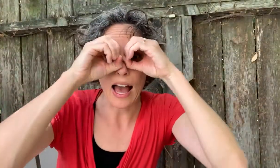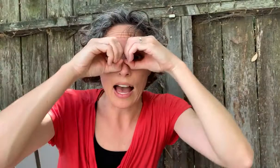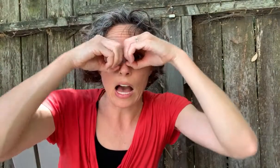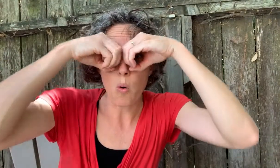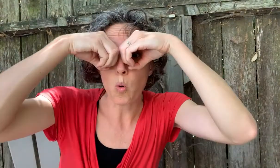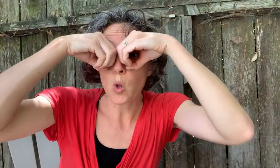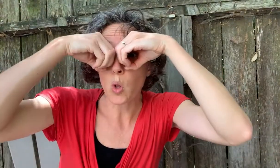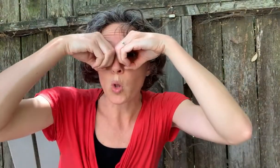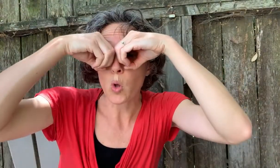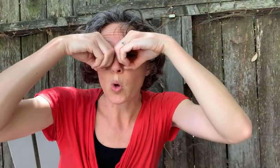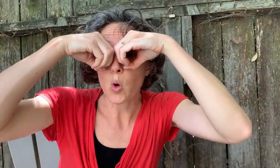Owl